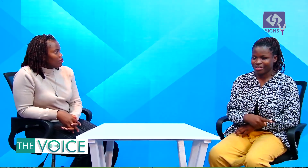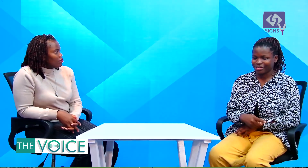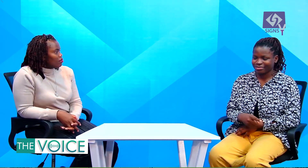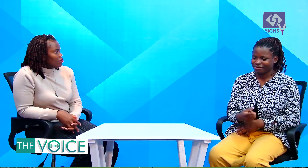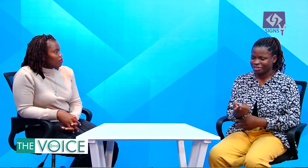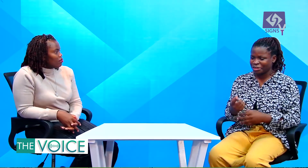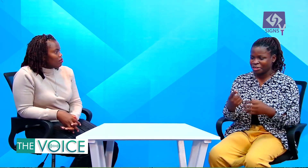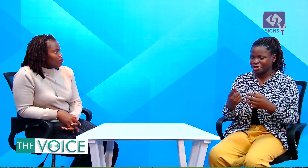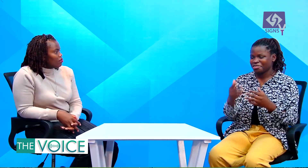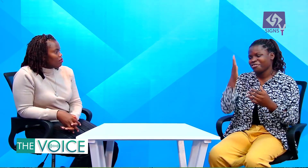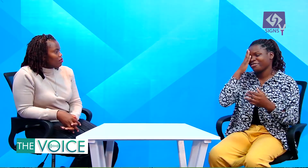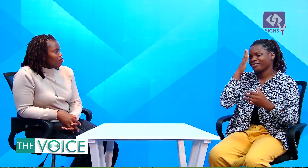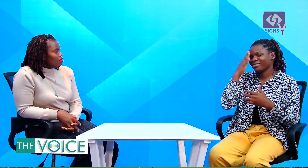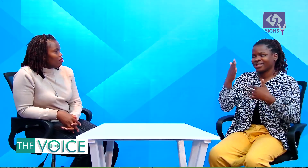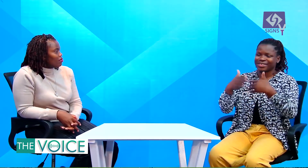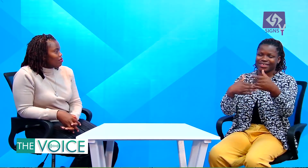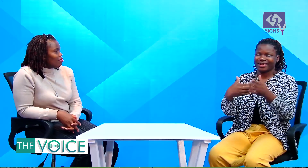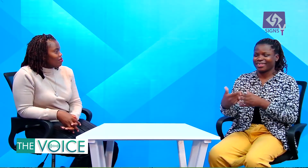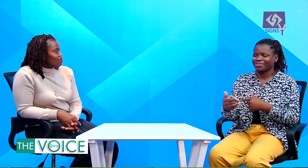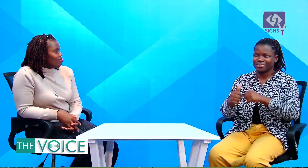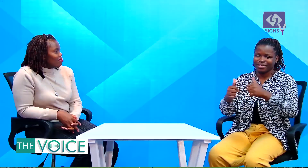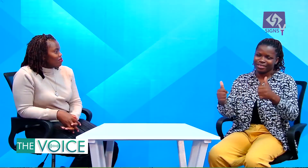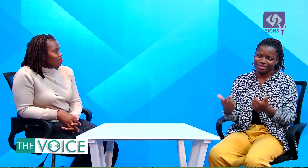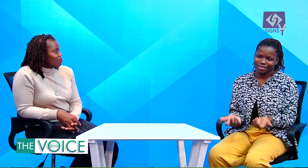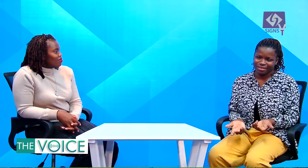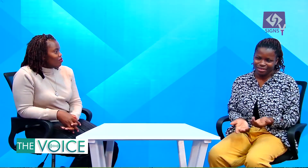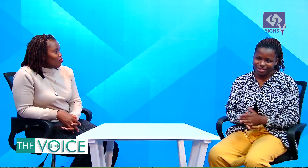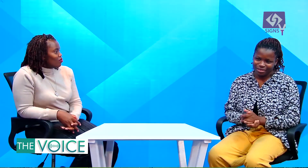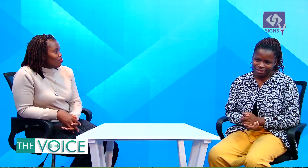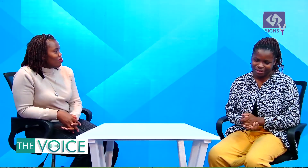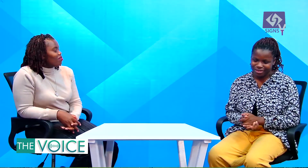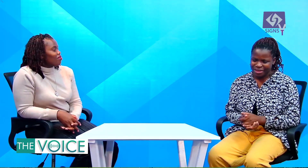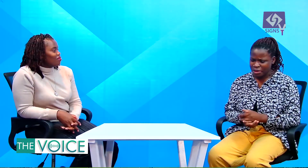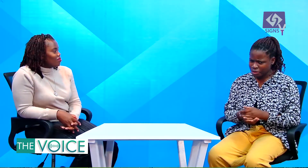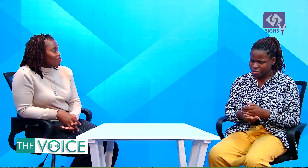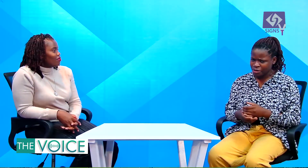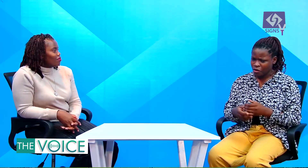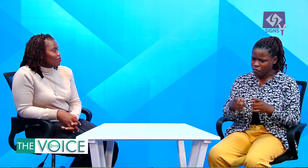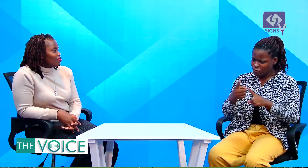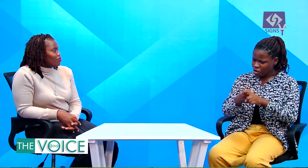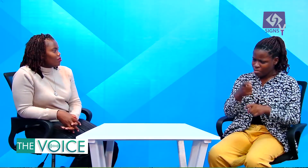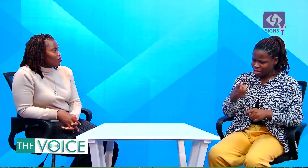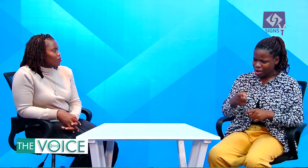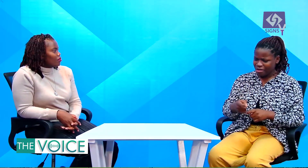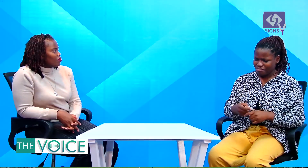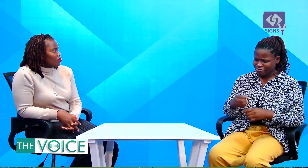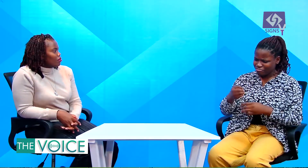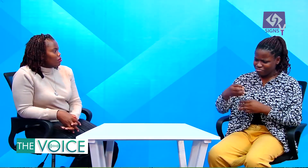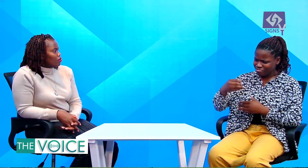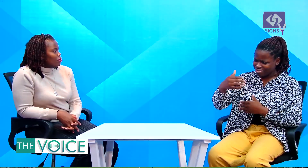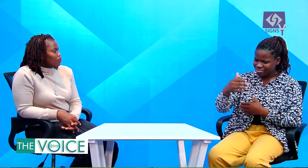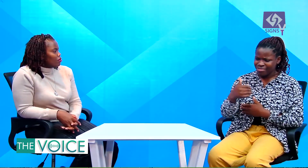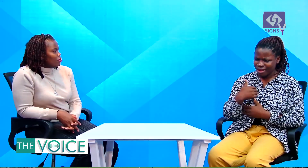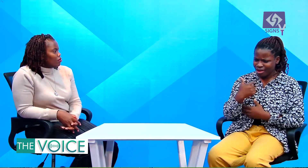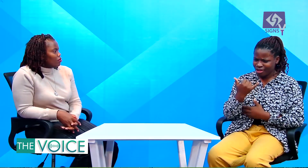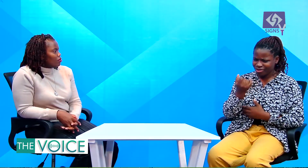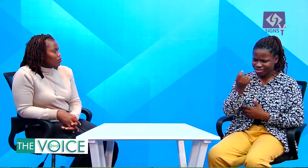And I remember maybe after a month, I would really understand sign language. I was so conversant with the language. From that time